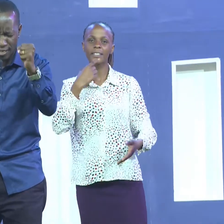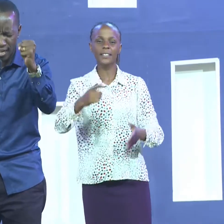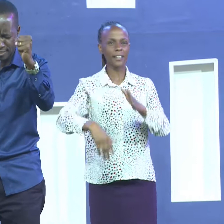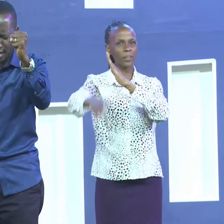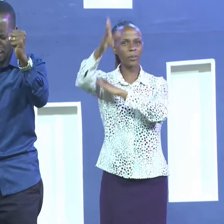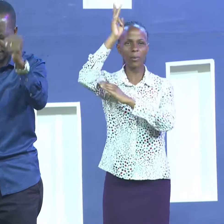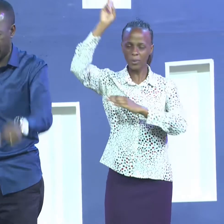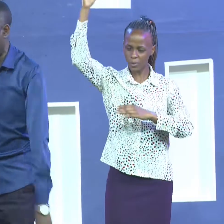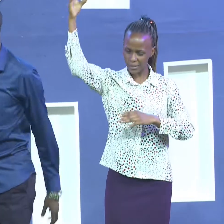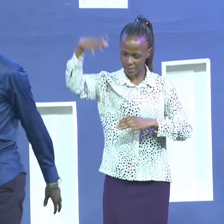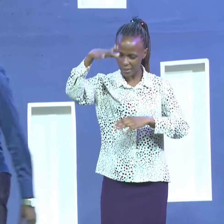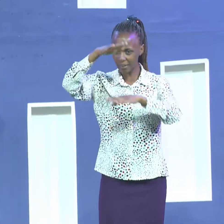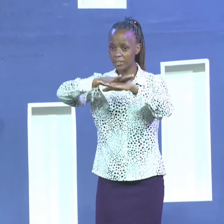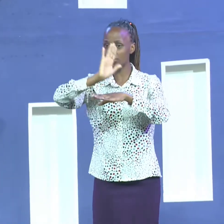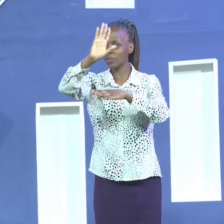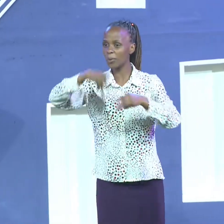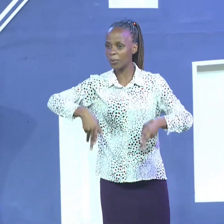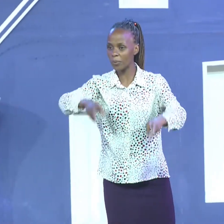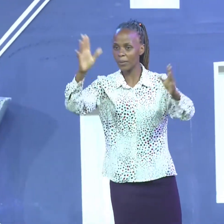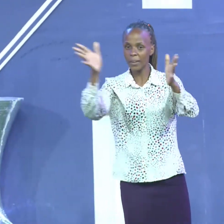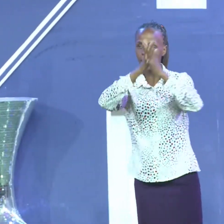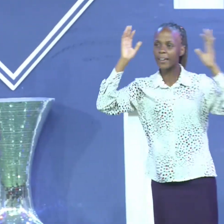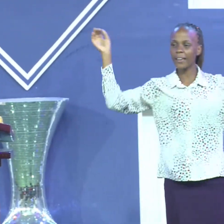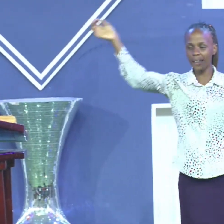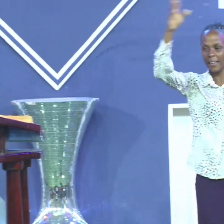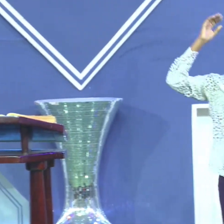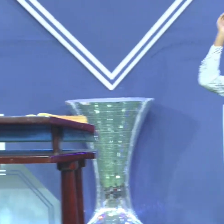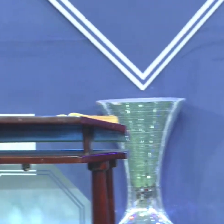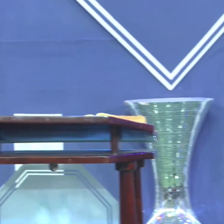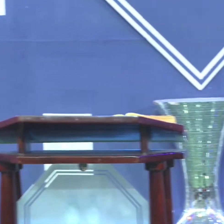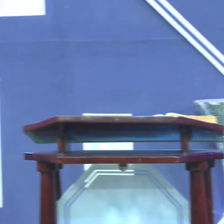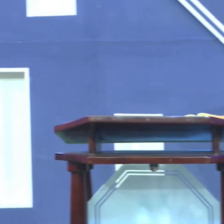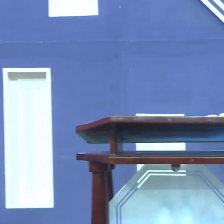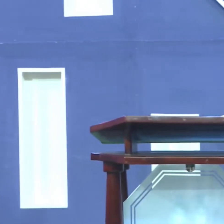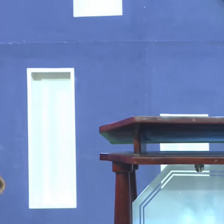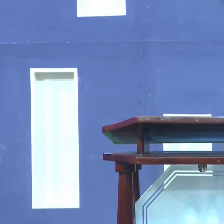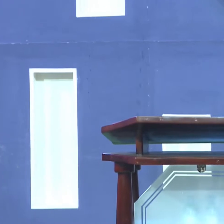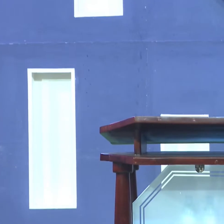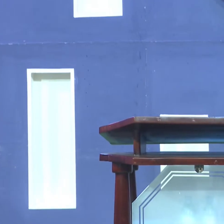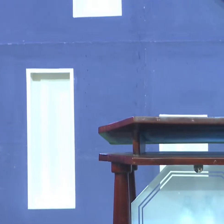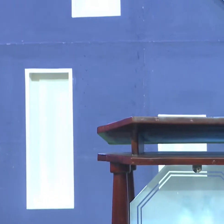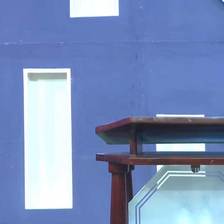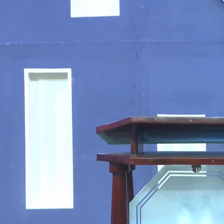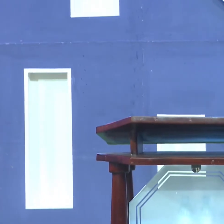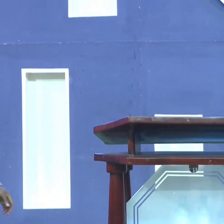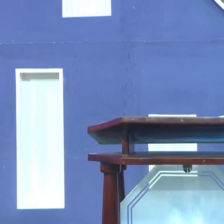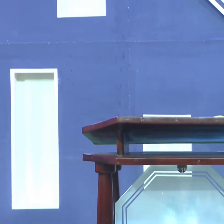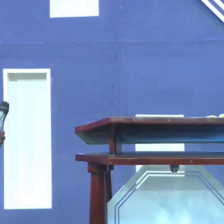kutanga. Saying the Lord is going to enlighten my destiny. Hallelujah. Amen.